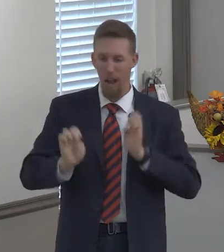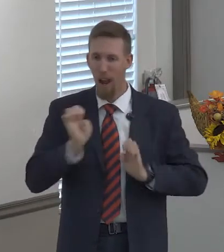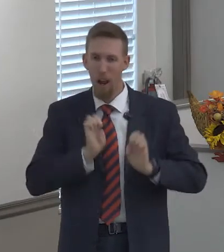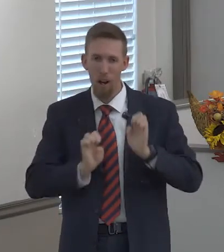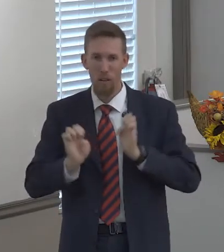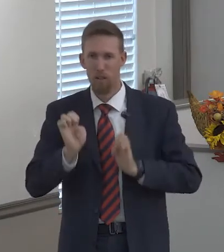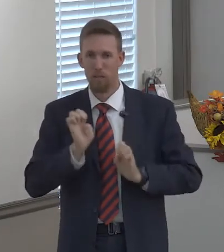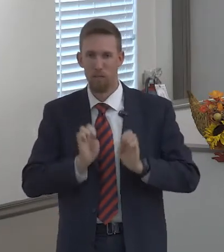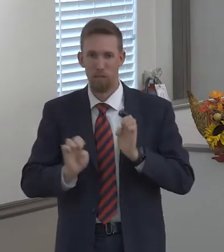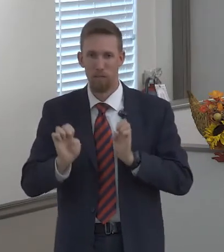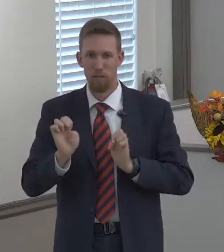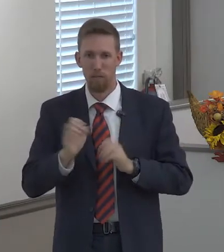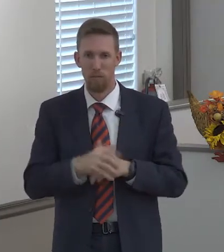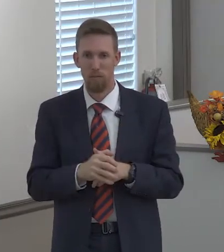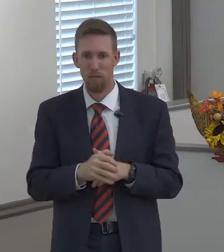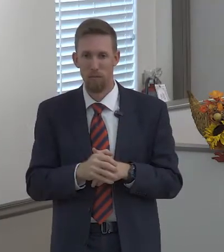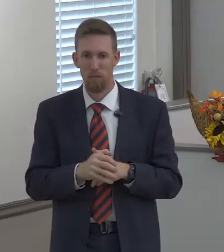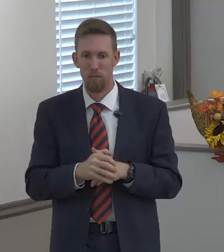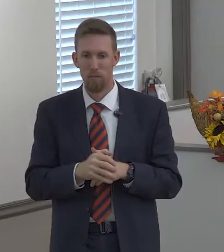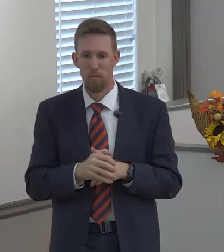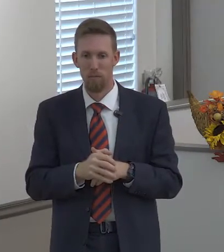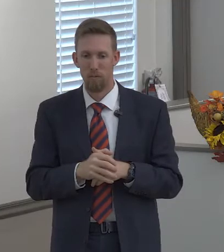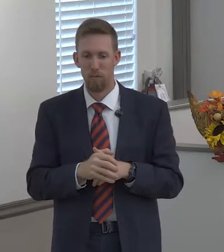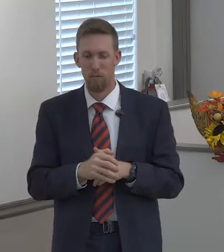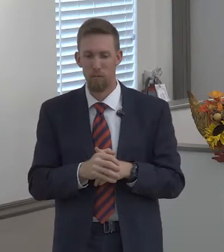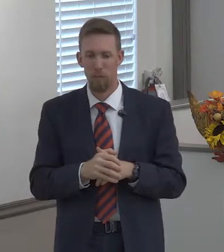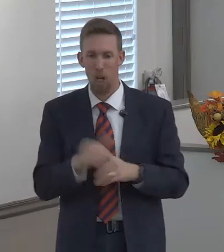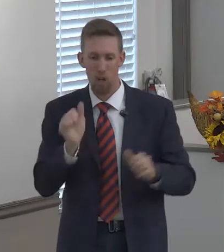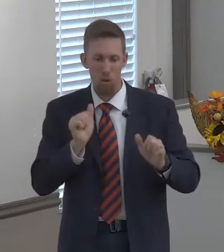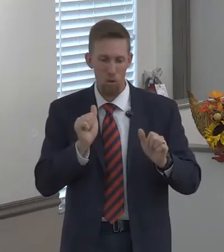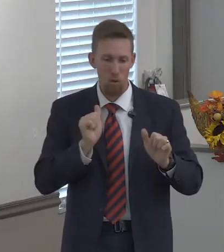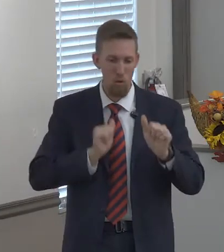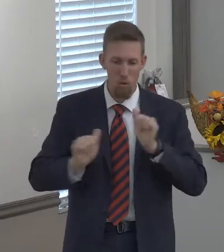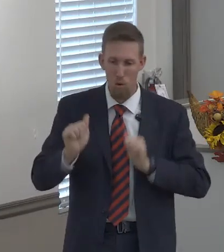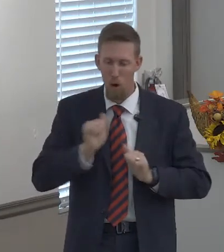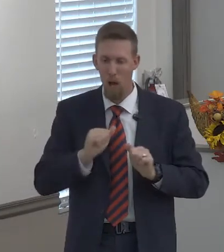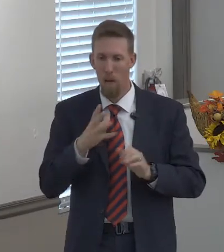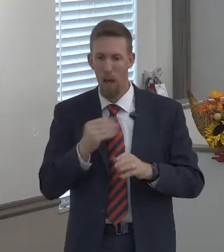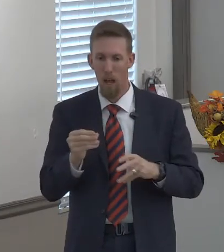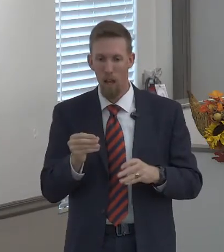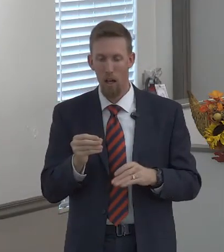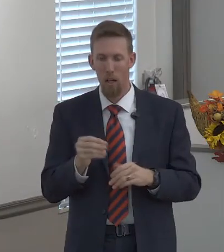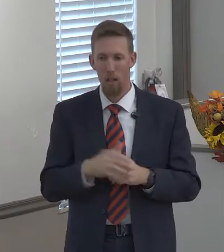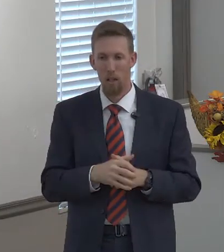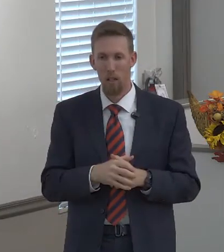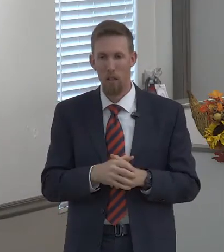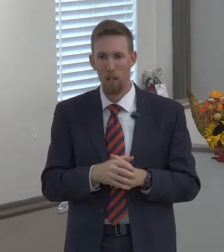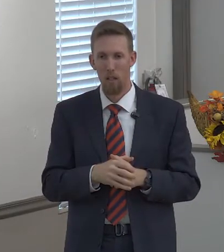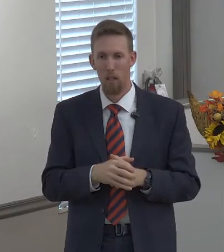about, are there places all over, dotted all over America,